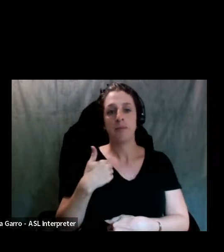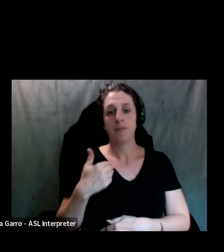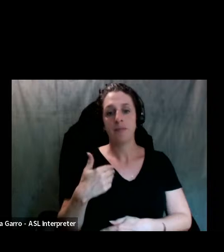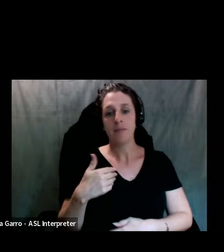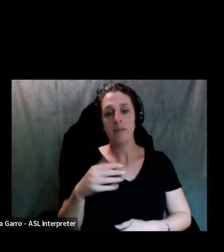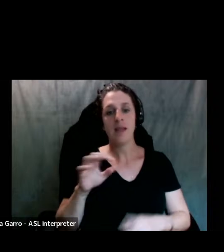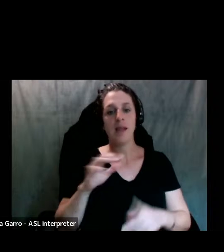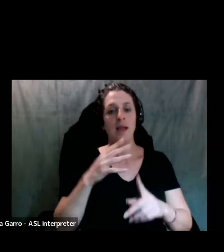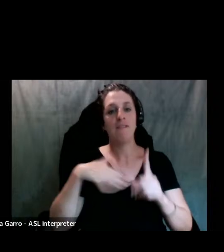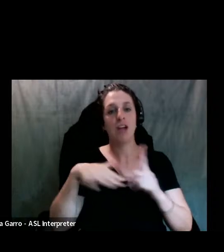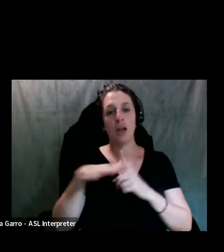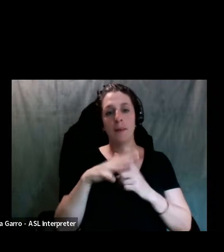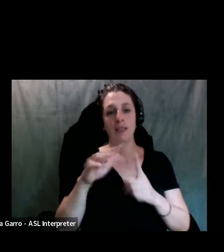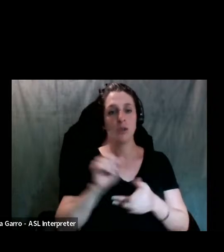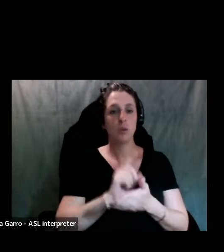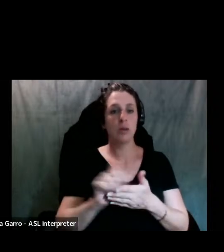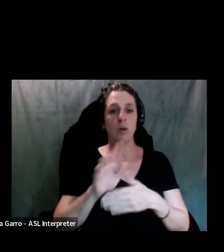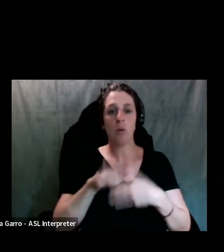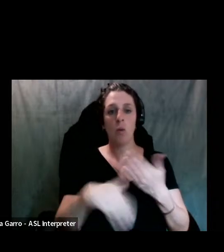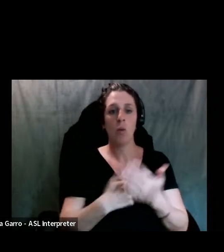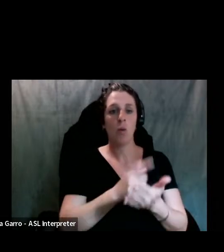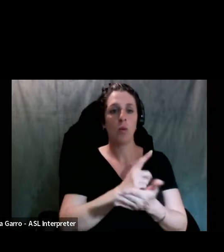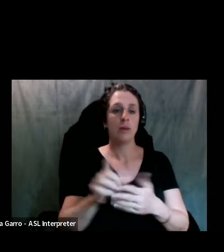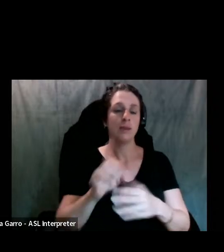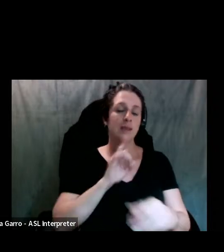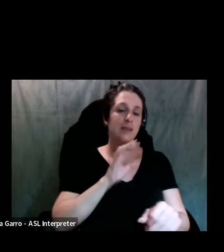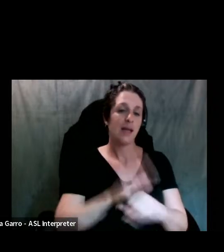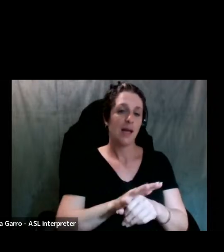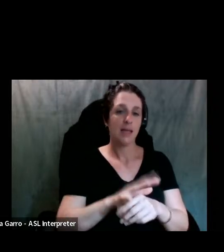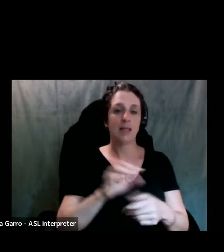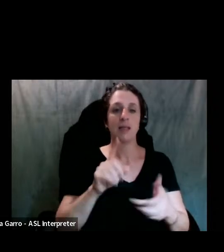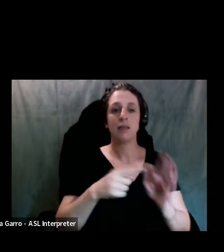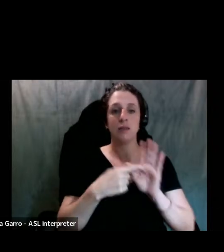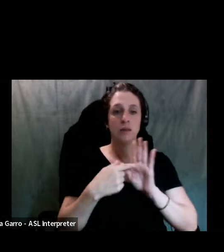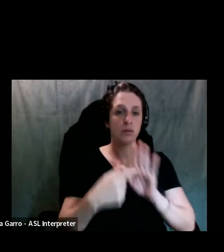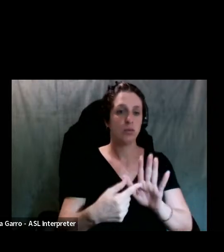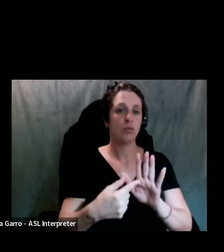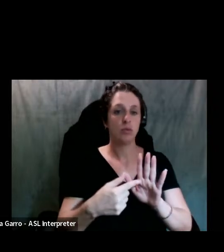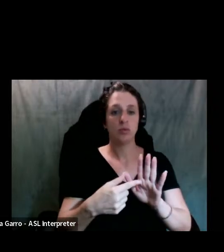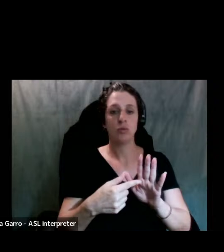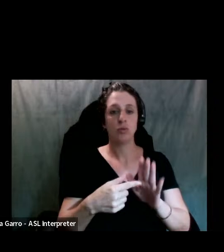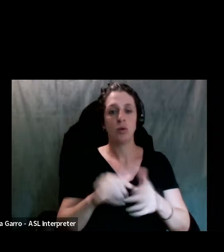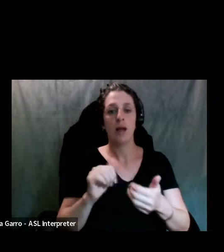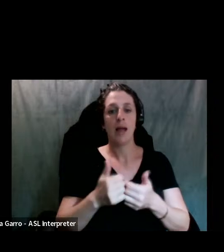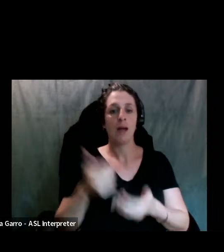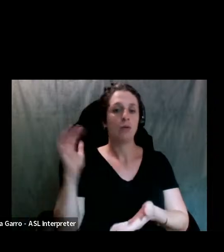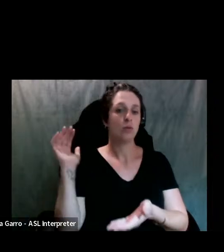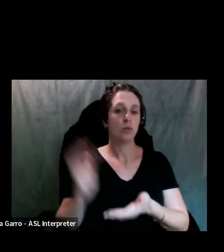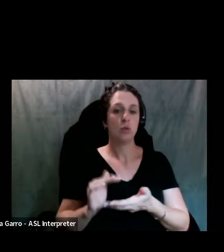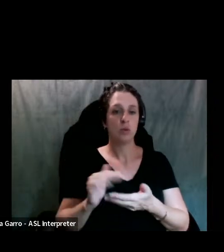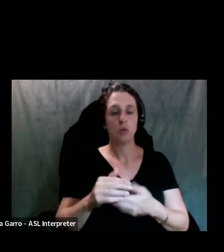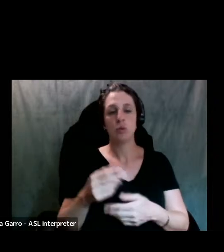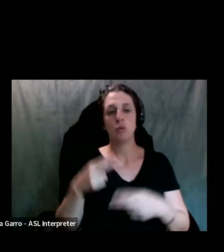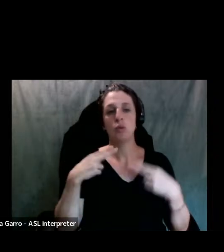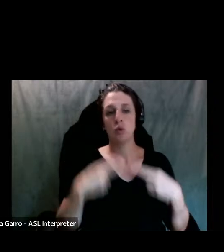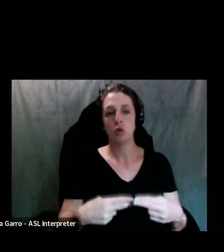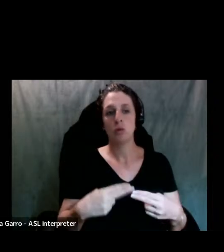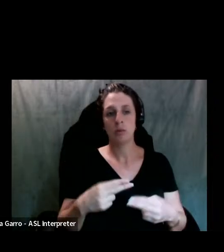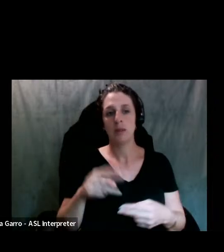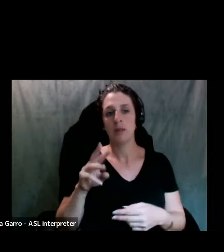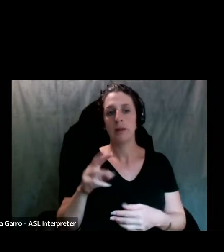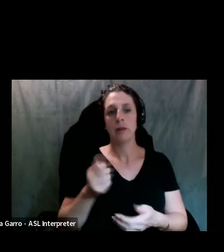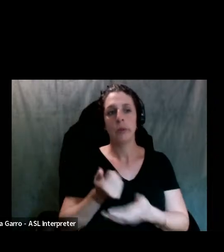environmental week, like a whole week dedicated to like show like how to reduce human waste and like how to do more